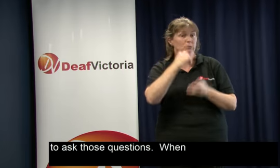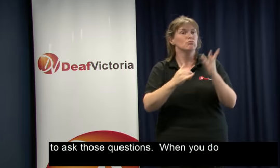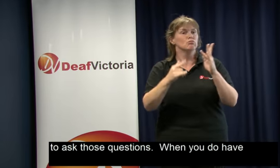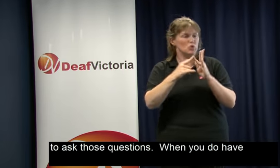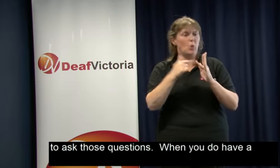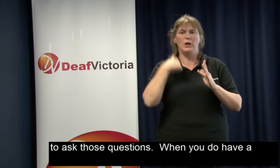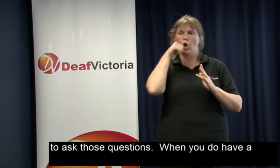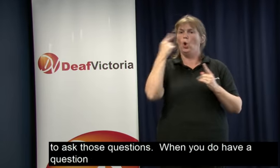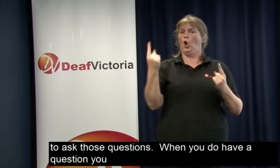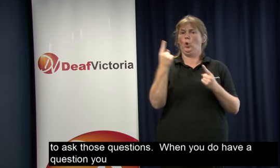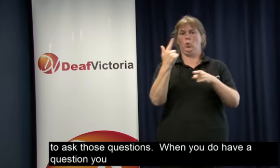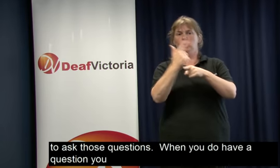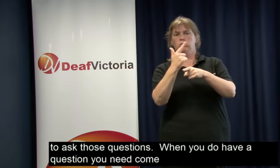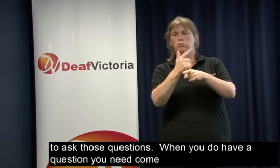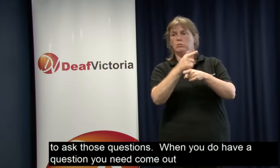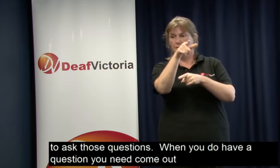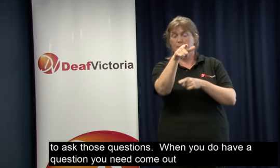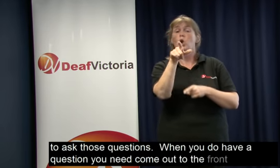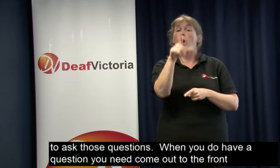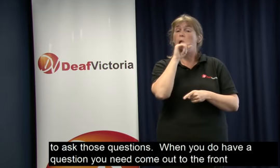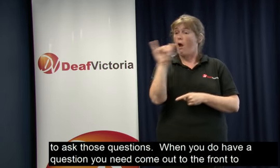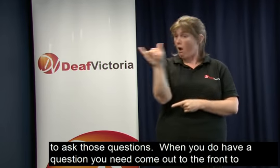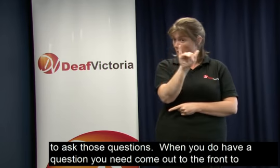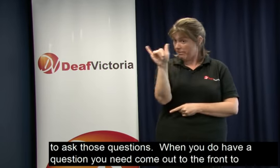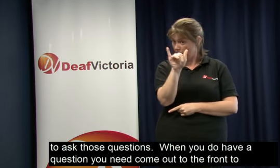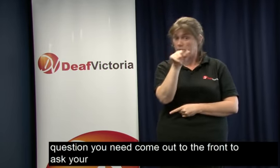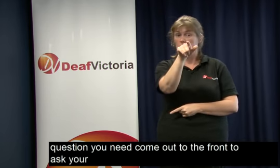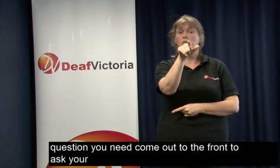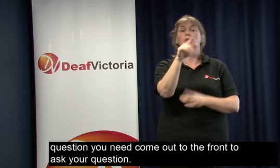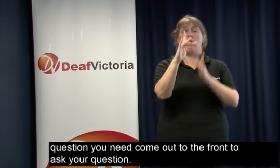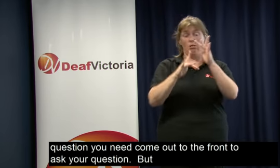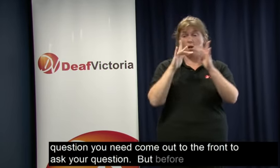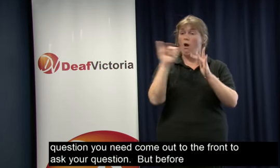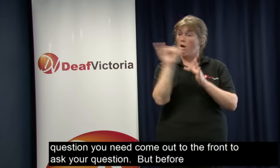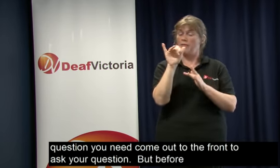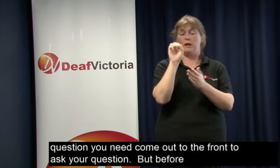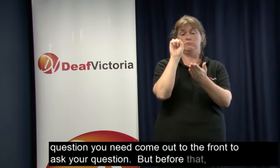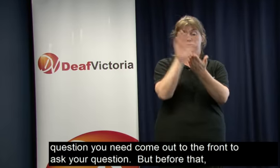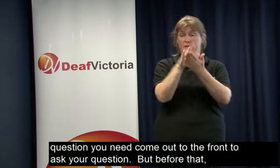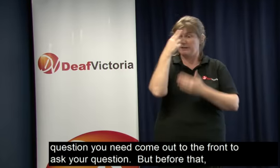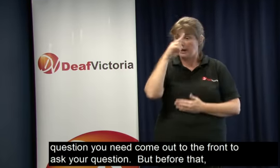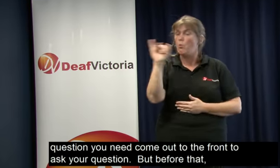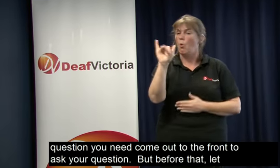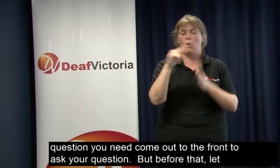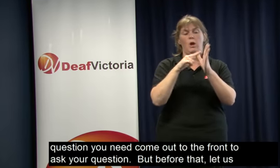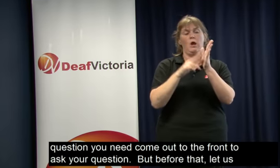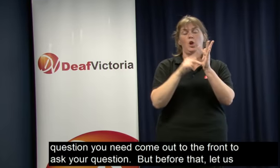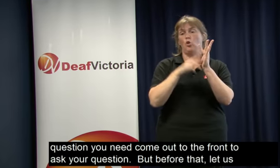you are so that we actually know who we're watching. And those who are online, please